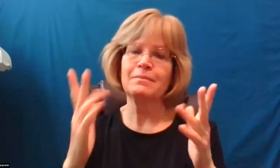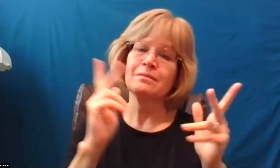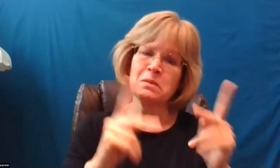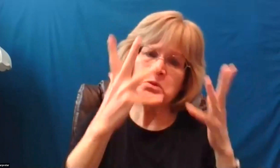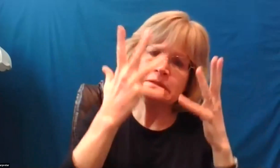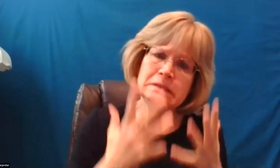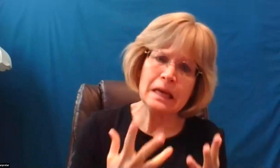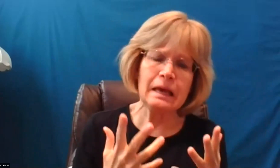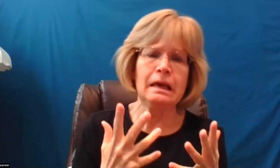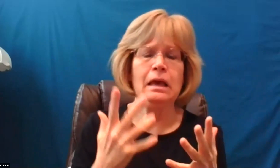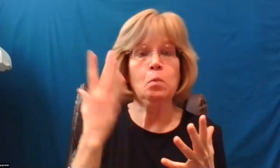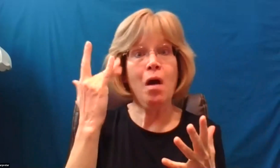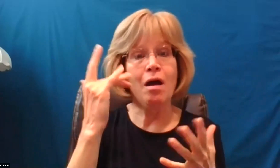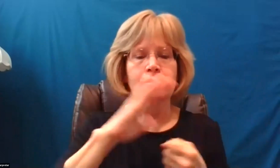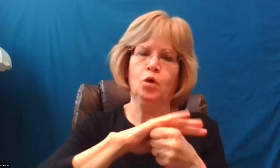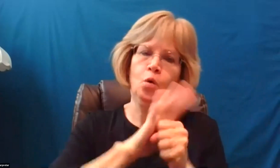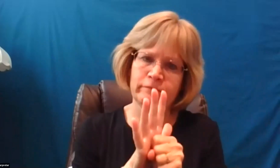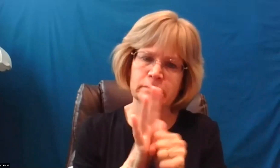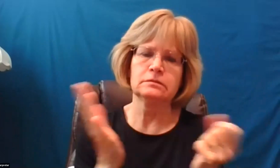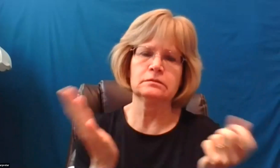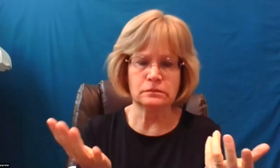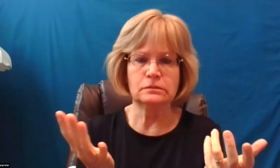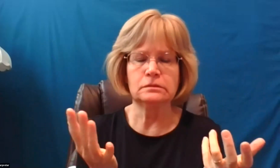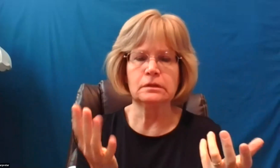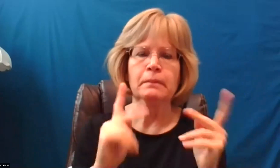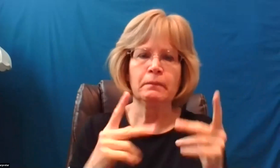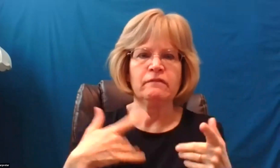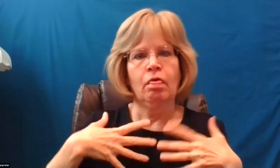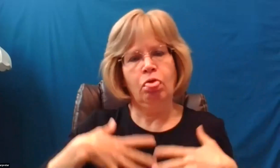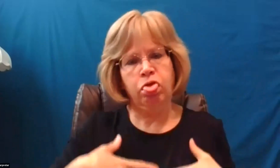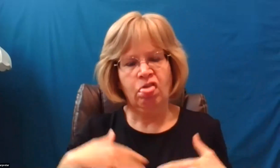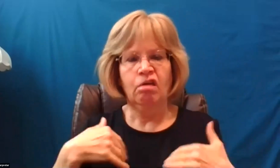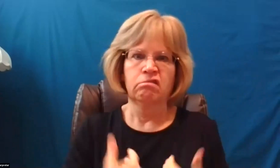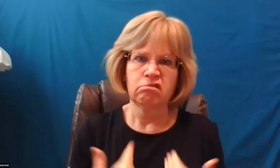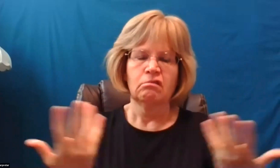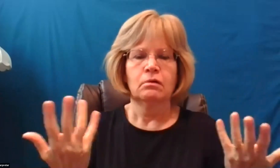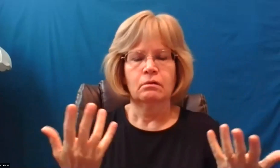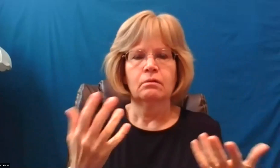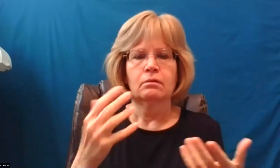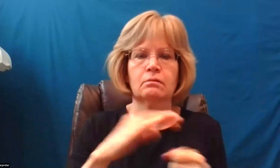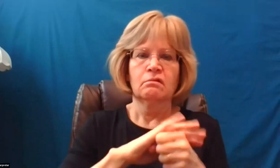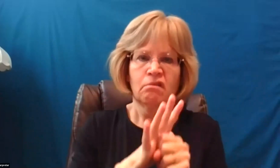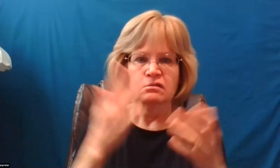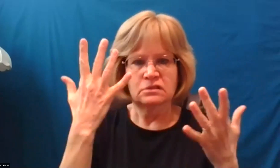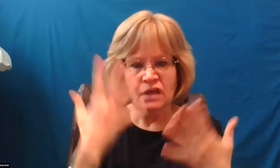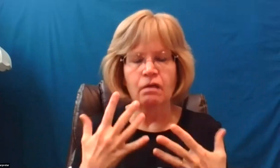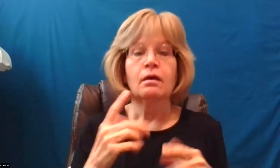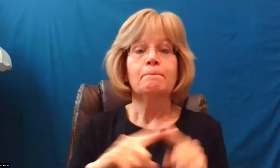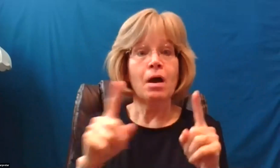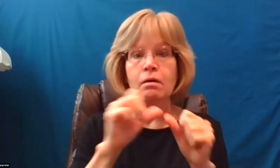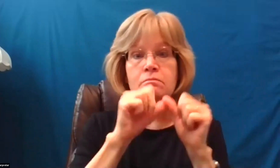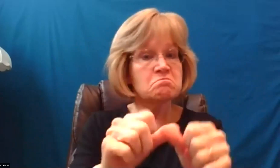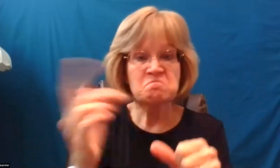right now because of COVID. It's just wearing everybody down. But it will not last forever. There